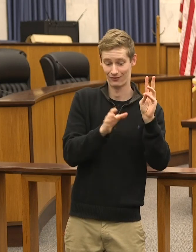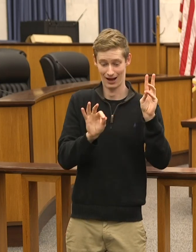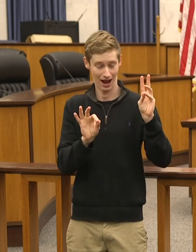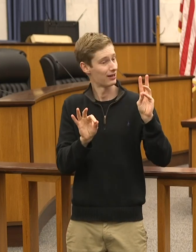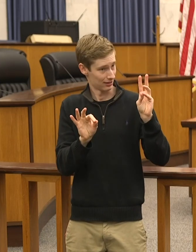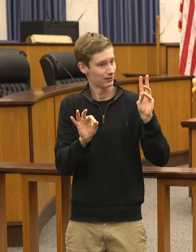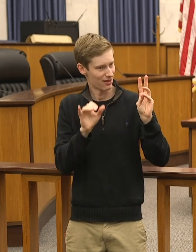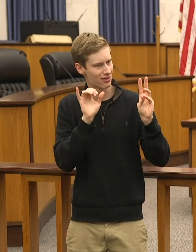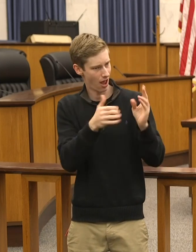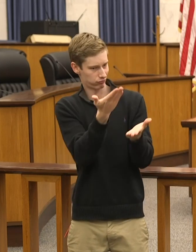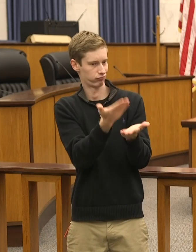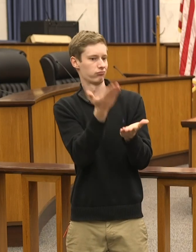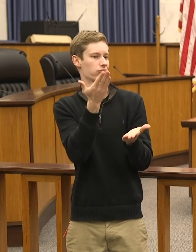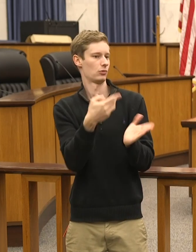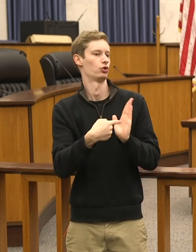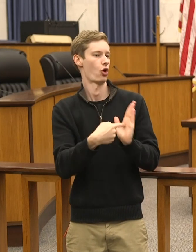have